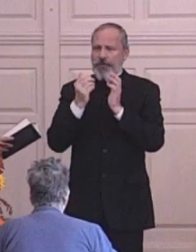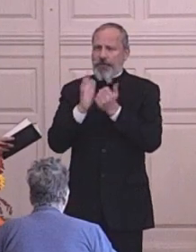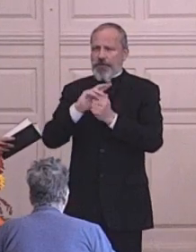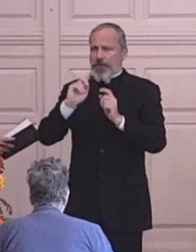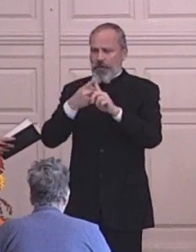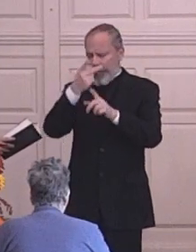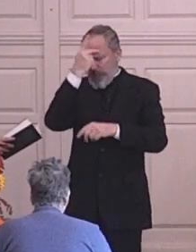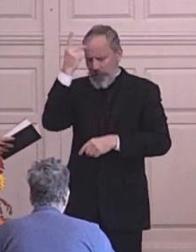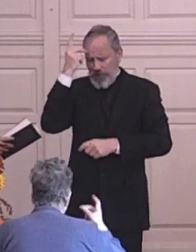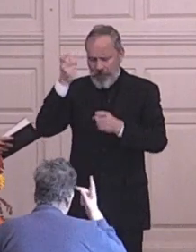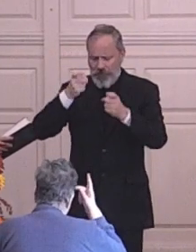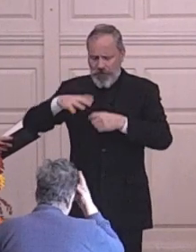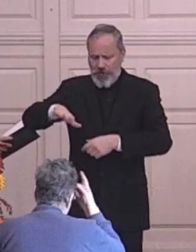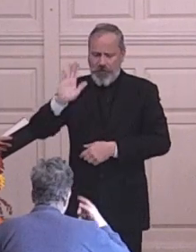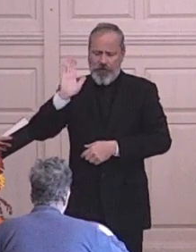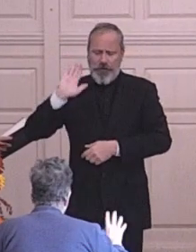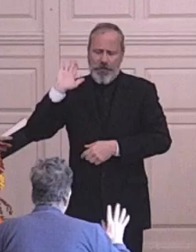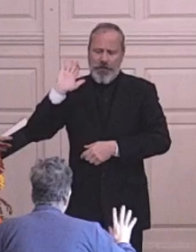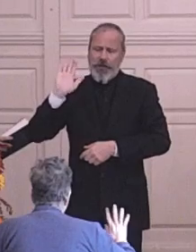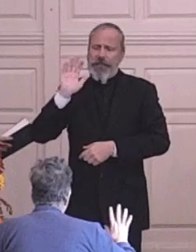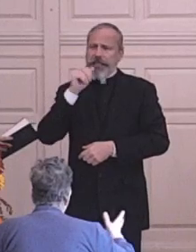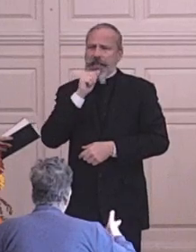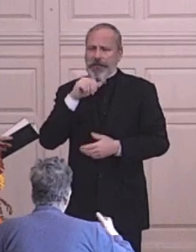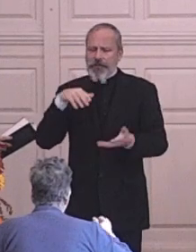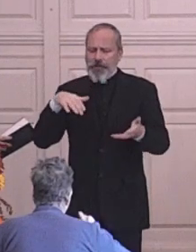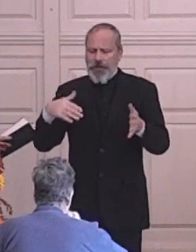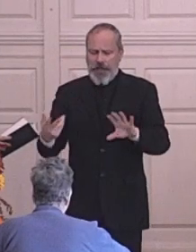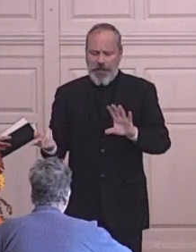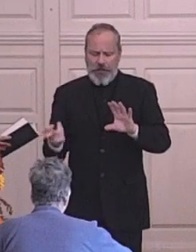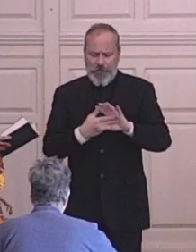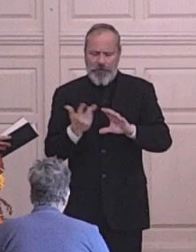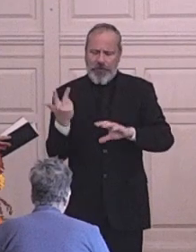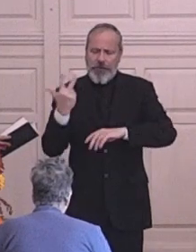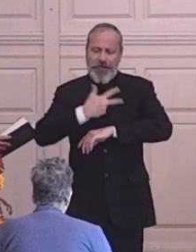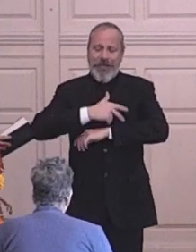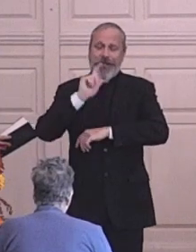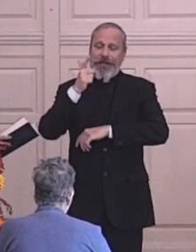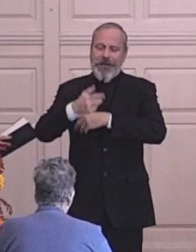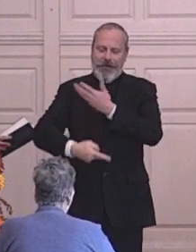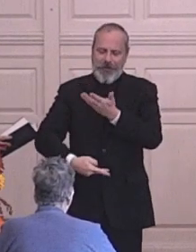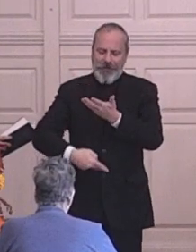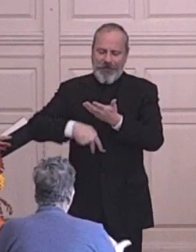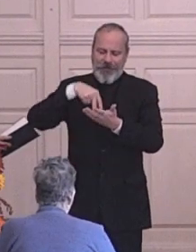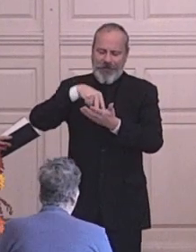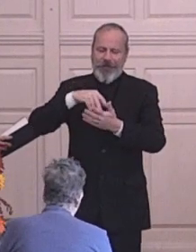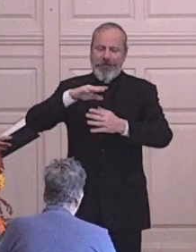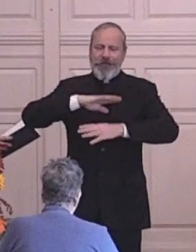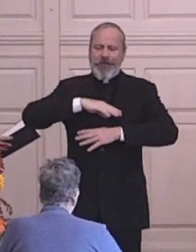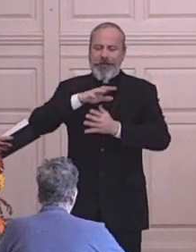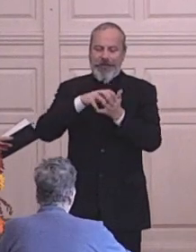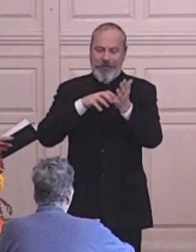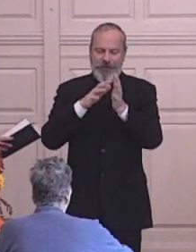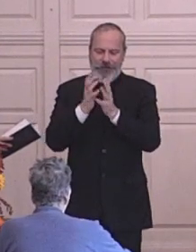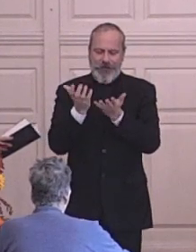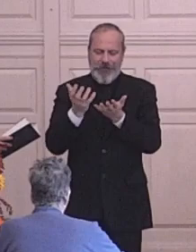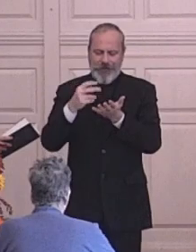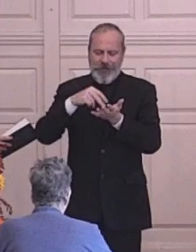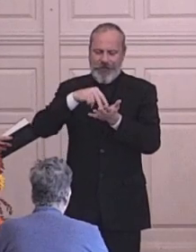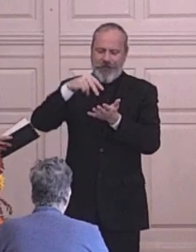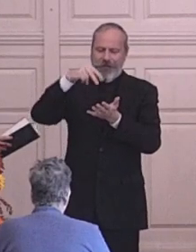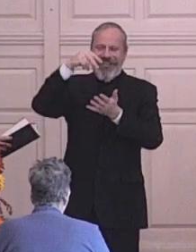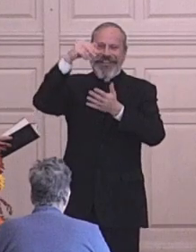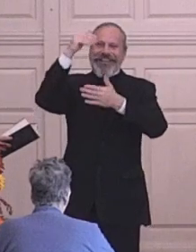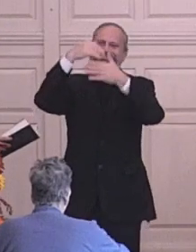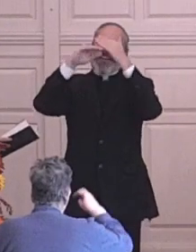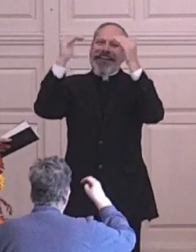Pilate. He suffered death and was buried, and rose again on the third day. In accordance with the Scriptures,